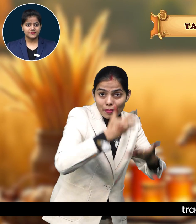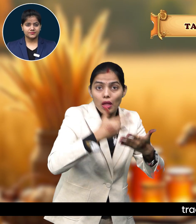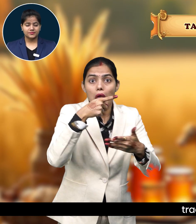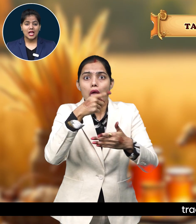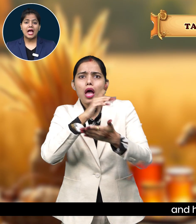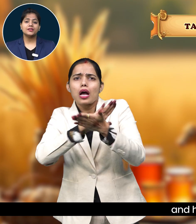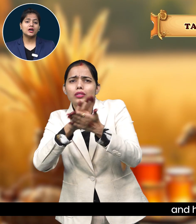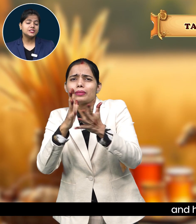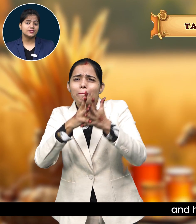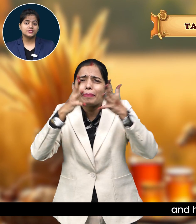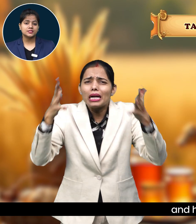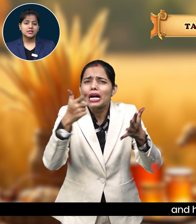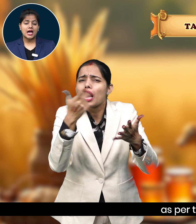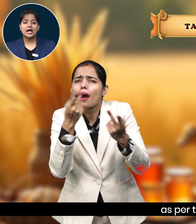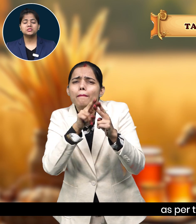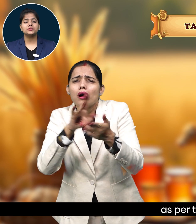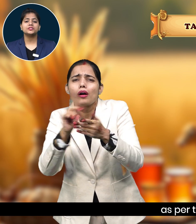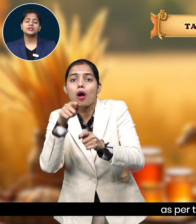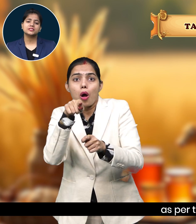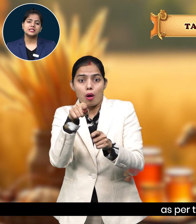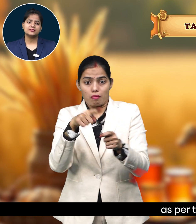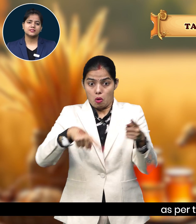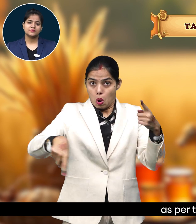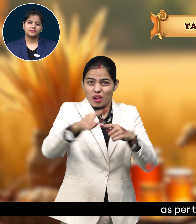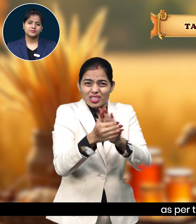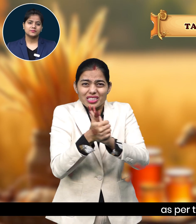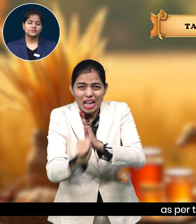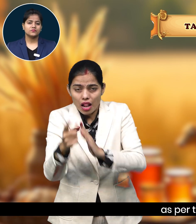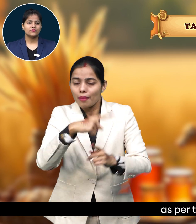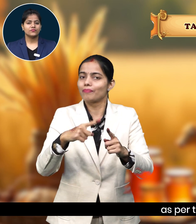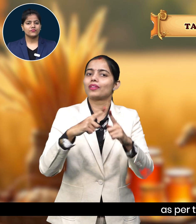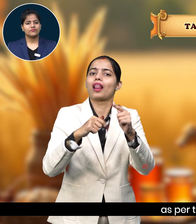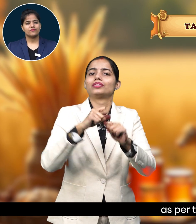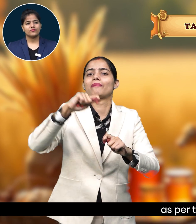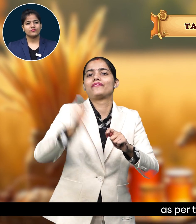traders, and hunters as per their skills.